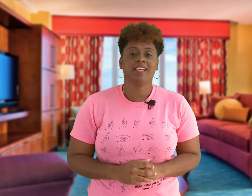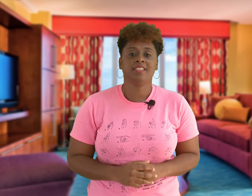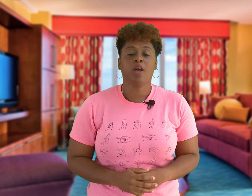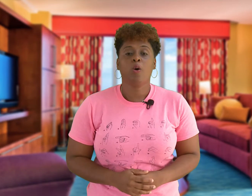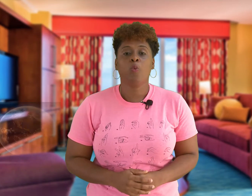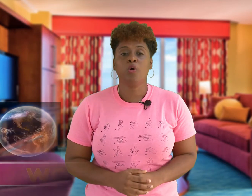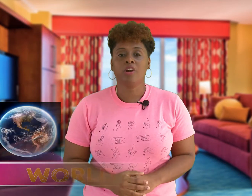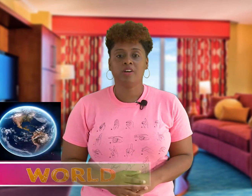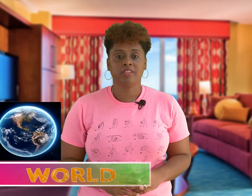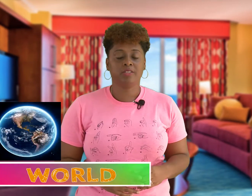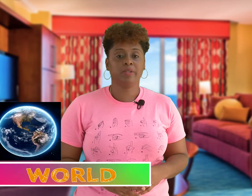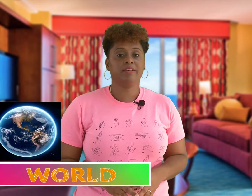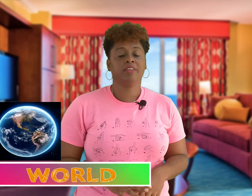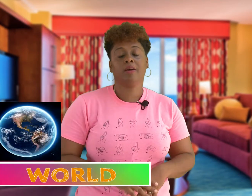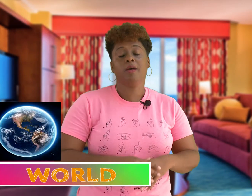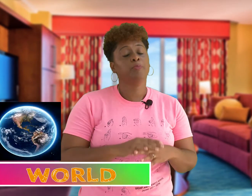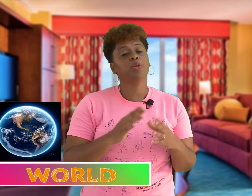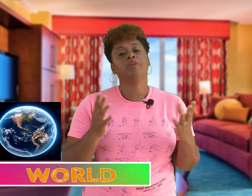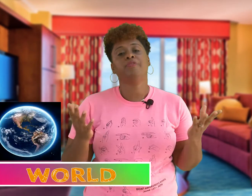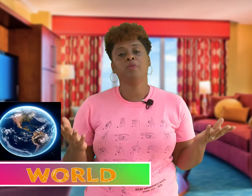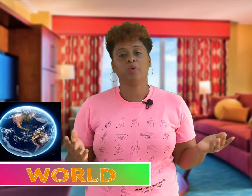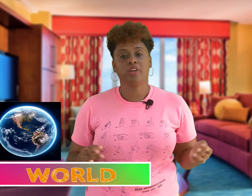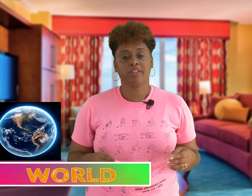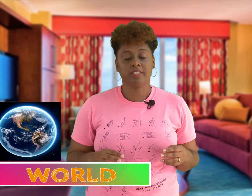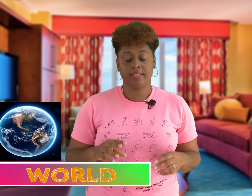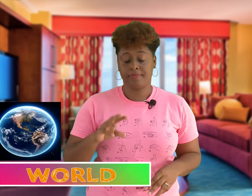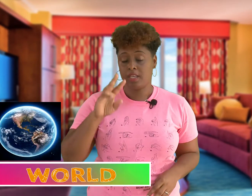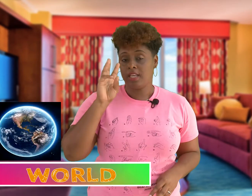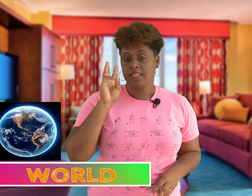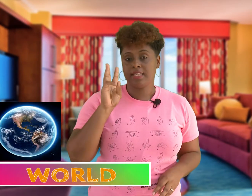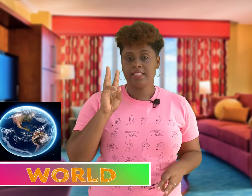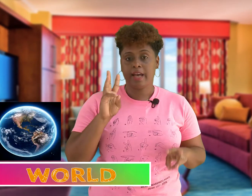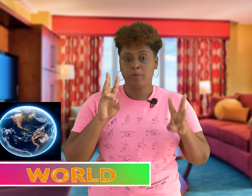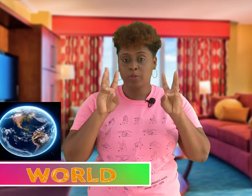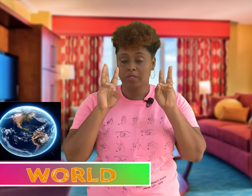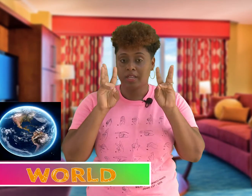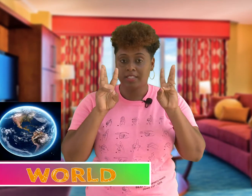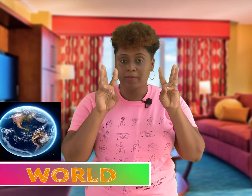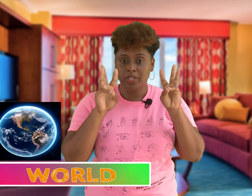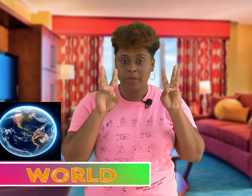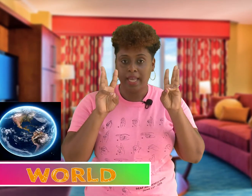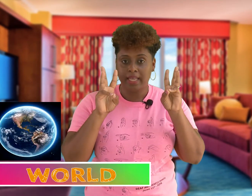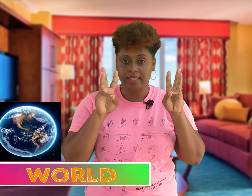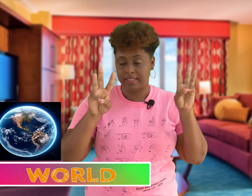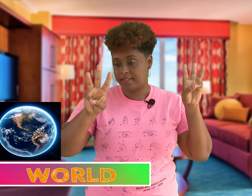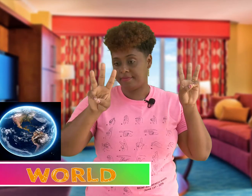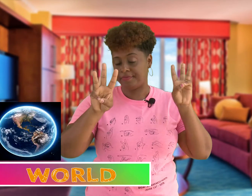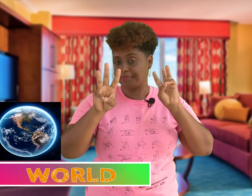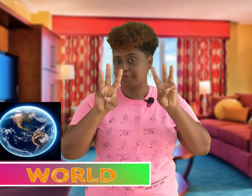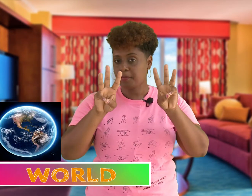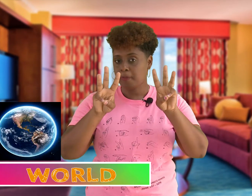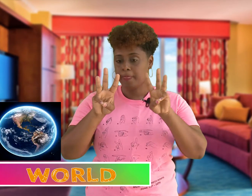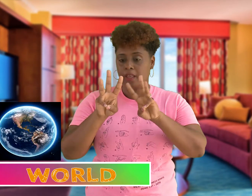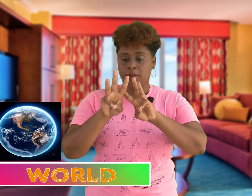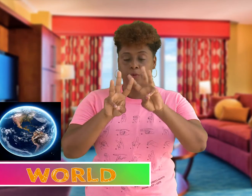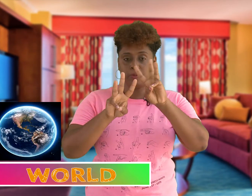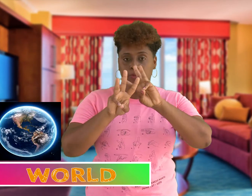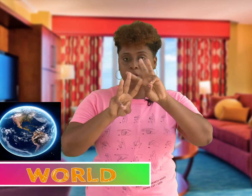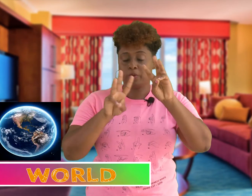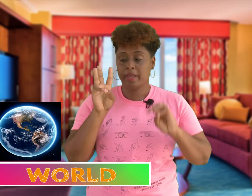is worlds. We live in a beautiful world. This time we use our W hands. Remember how we make